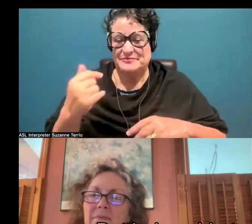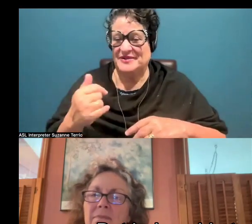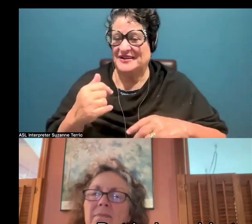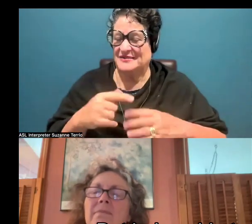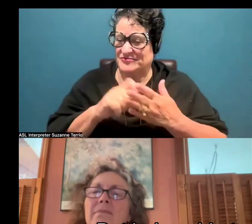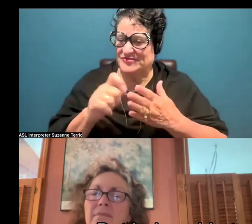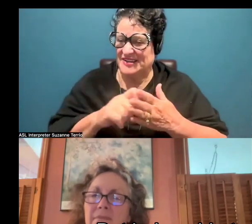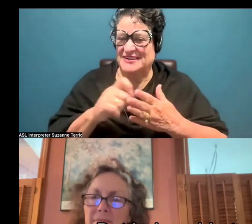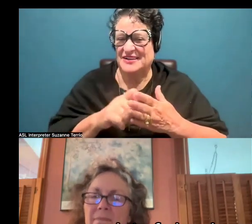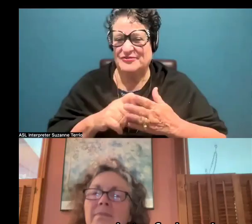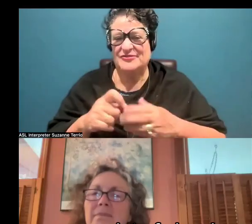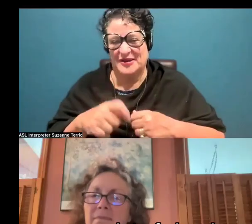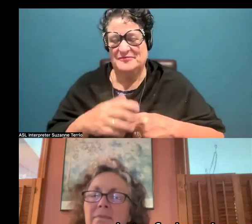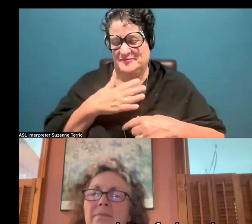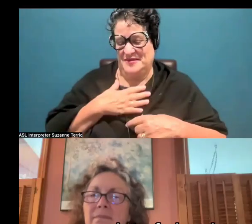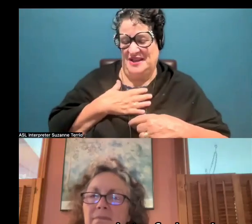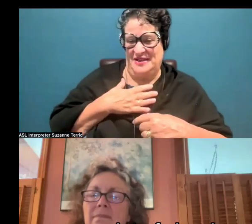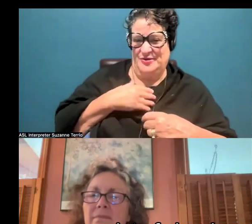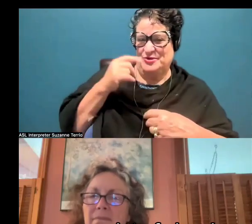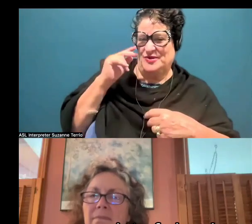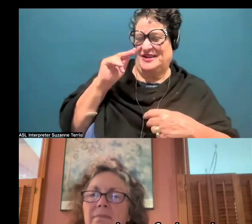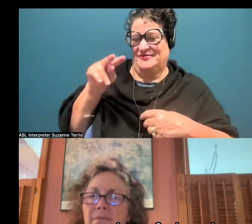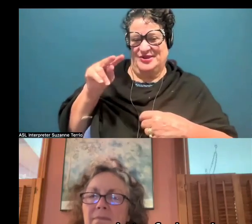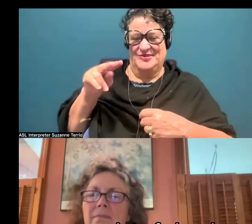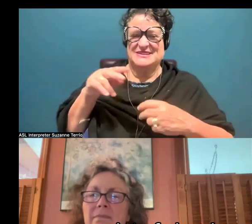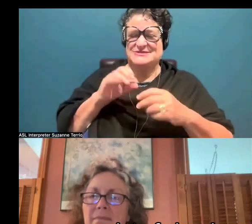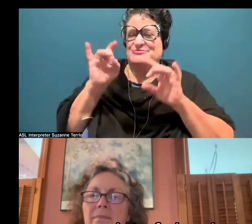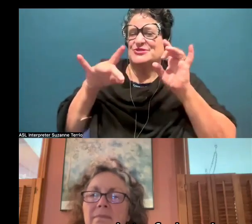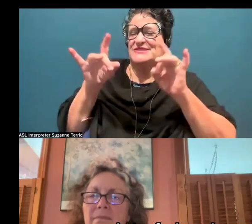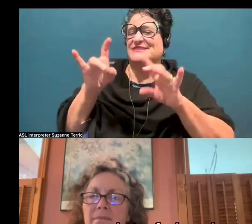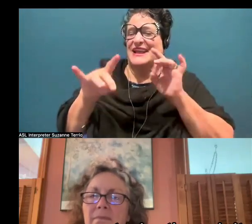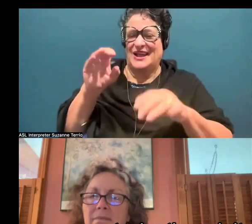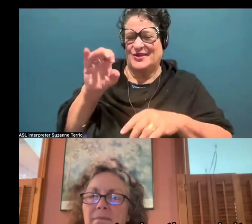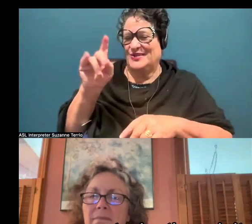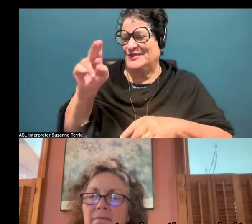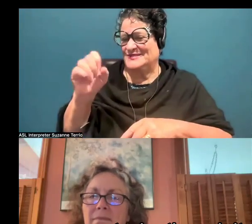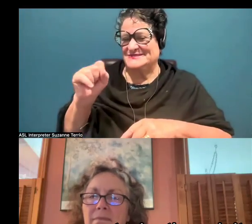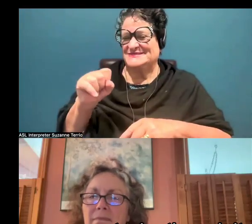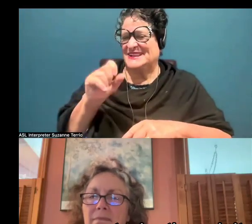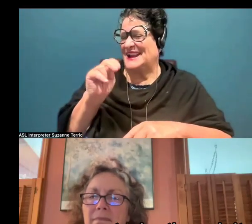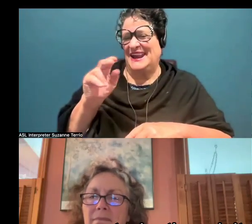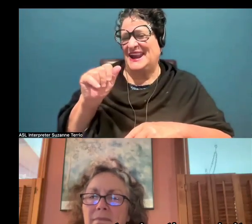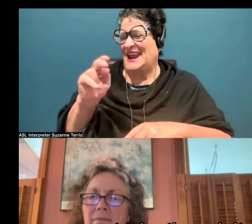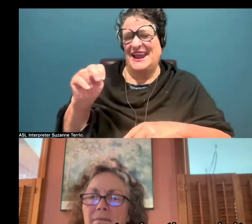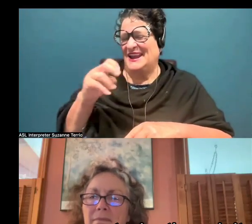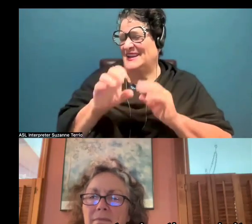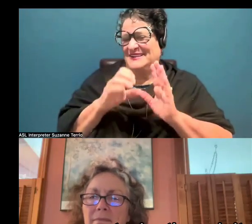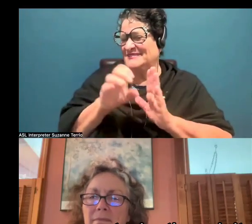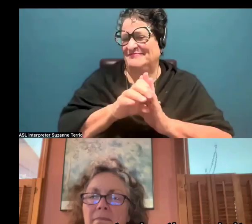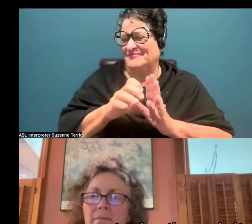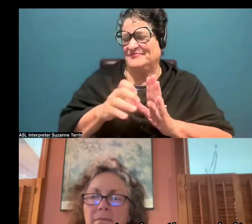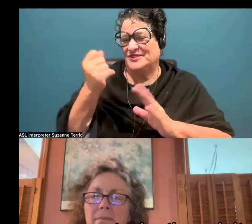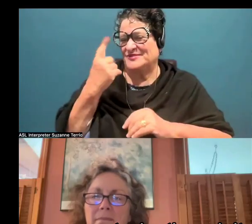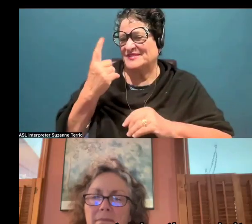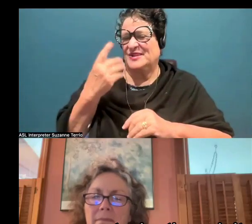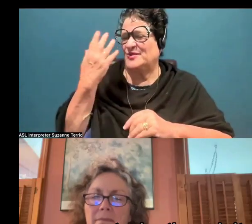of view, like from my own point of view, is getting to kind of put clues in where like Nan doesn't really get Mm. why the adults are behaving this way,